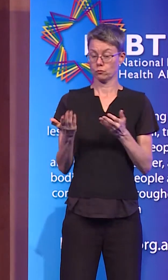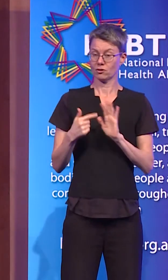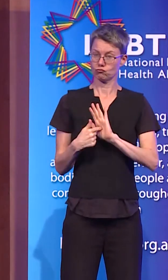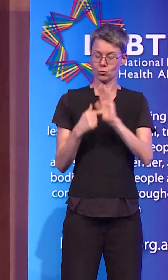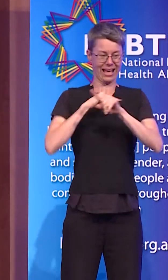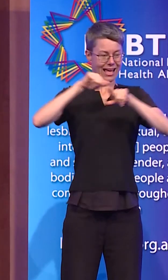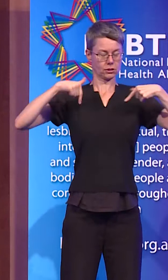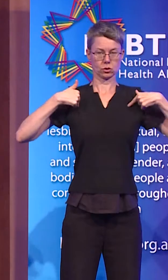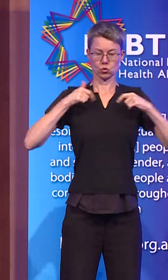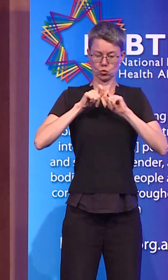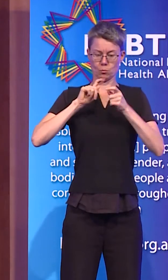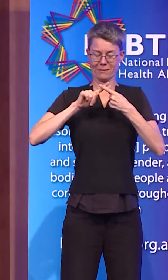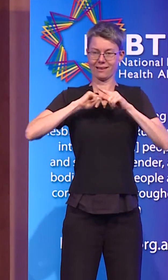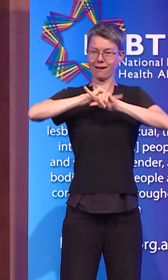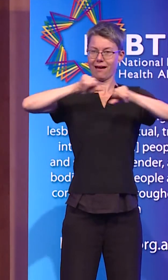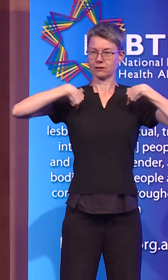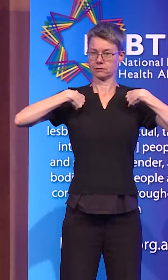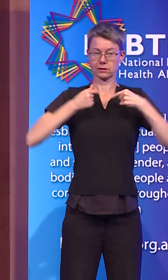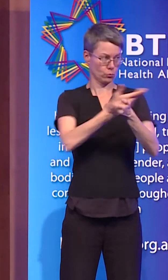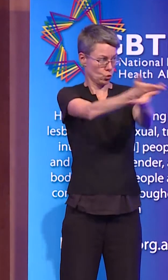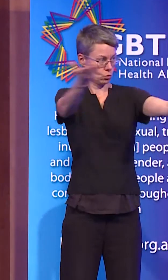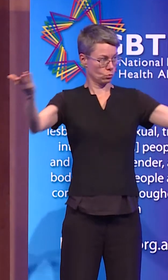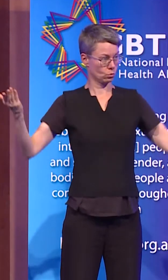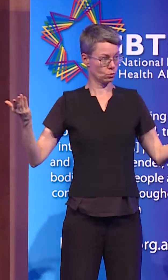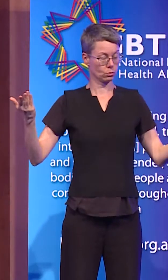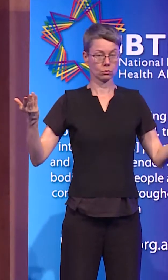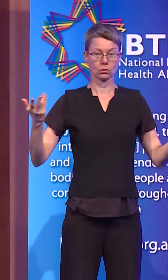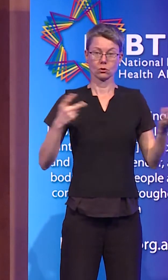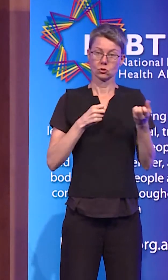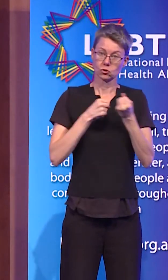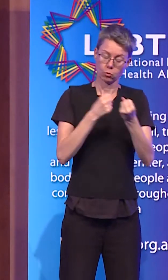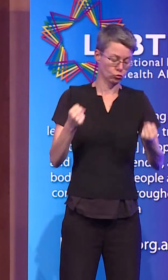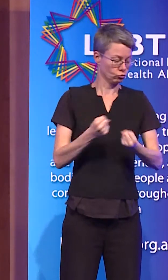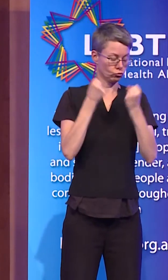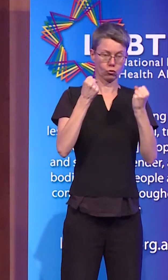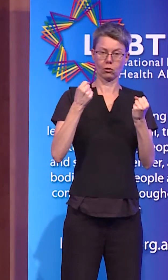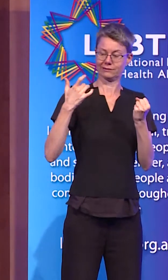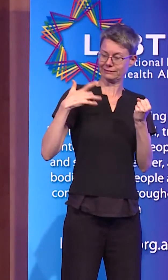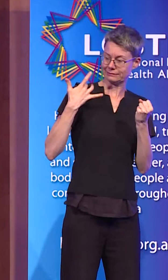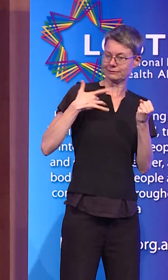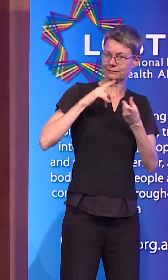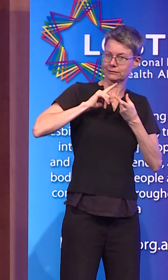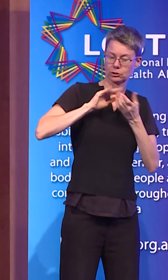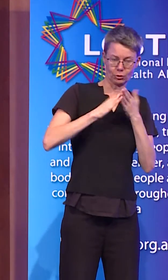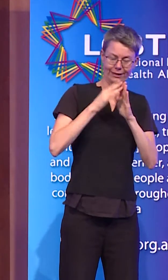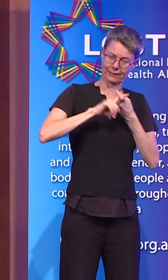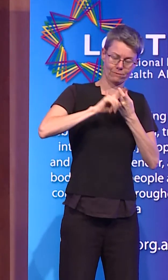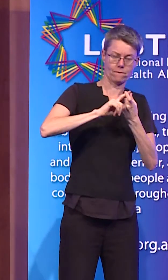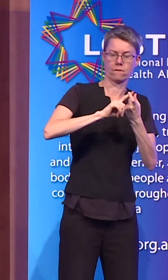to be us, which all of you are, to support the building of strong and sustainable communities.